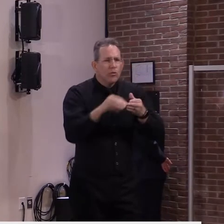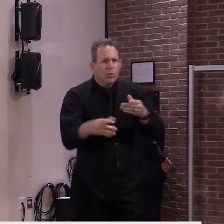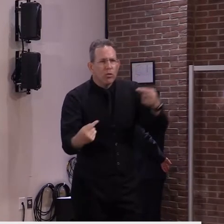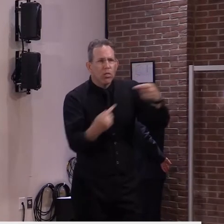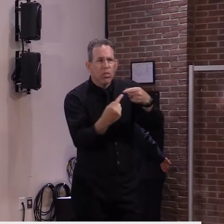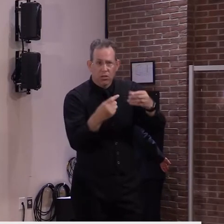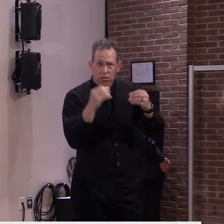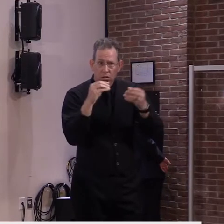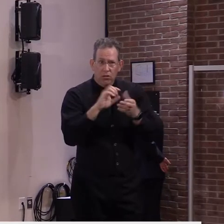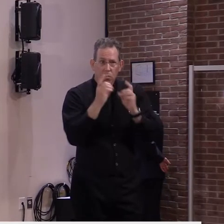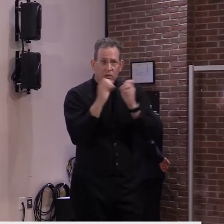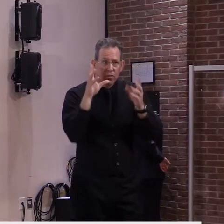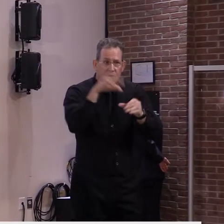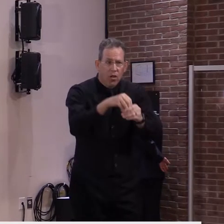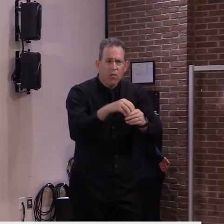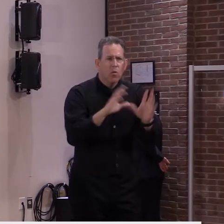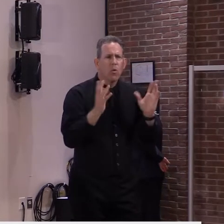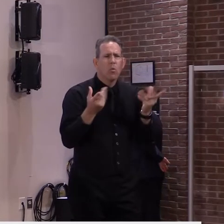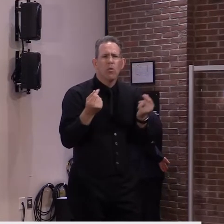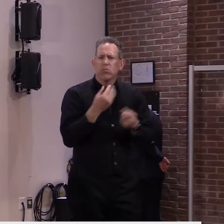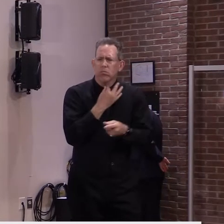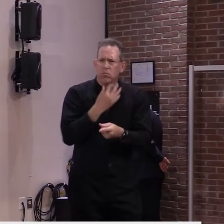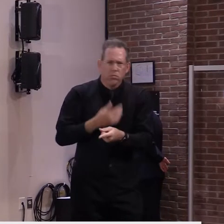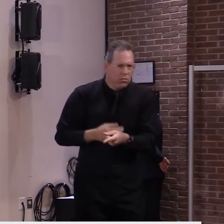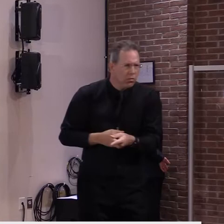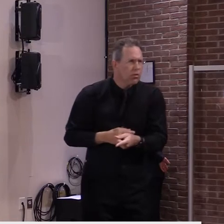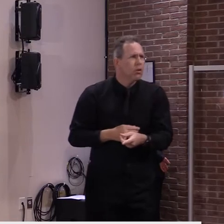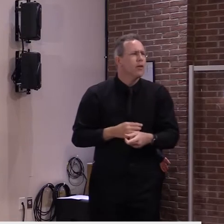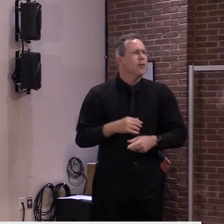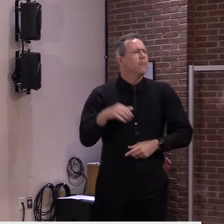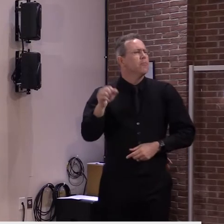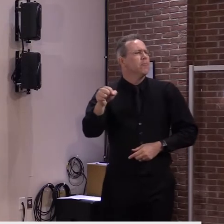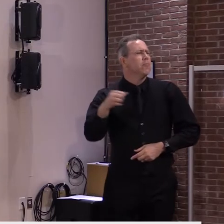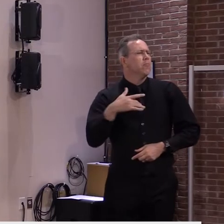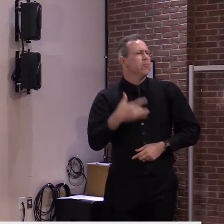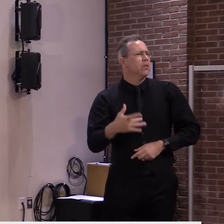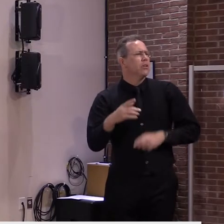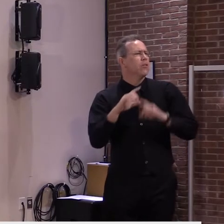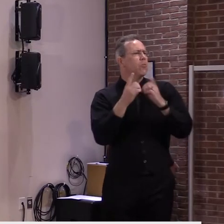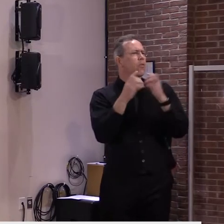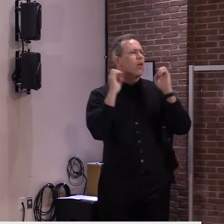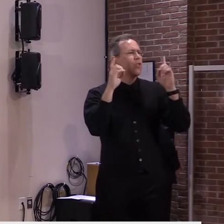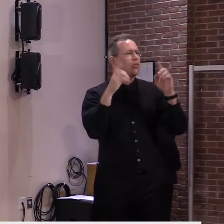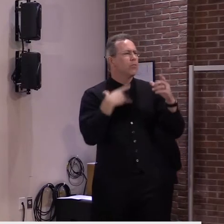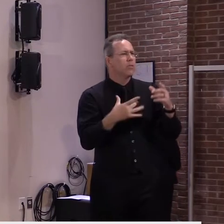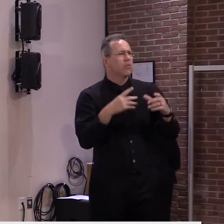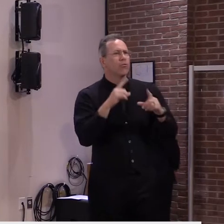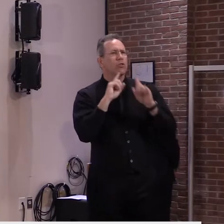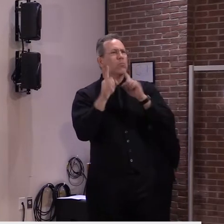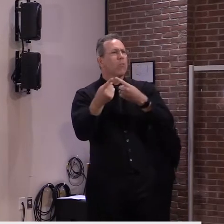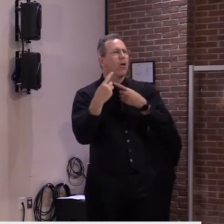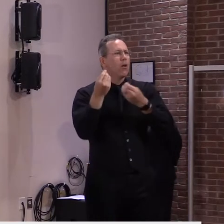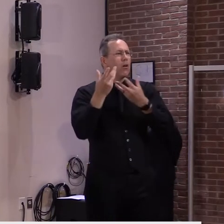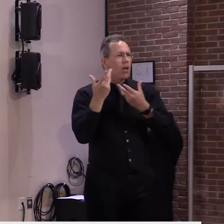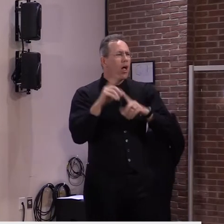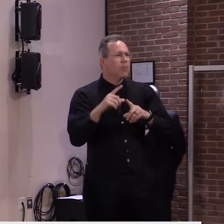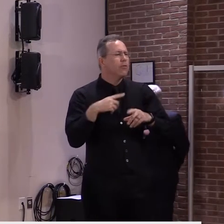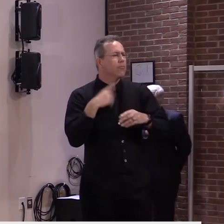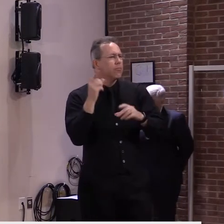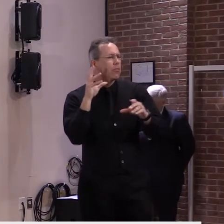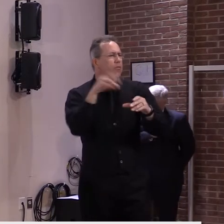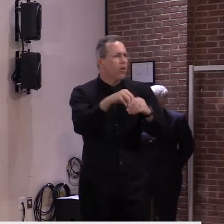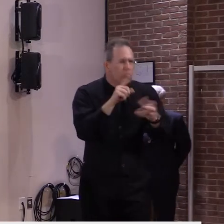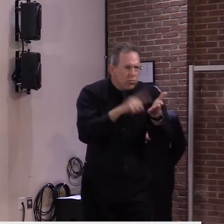Well, we would respond often to any kind of media reporting of a situation that we feel might have implications relative to our regulations, so it's